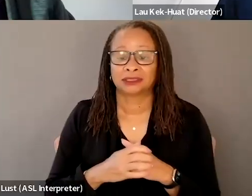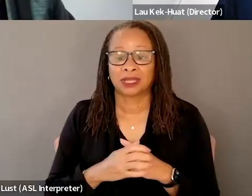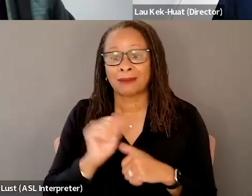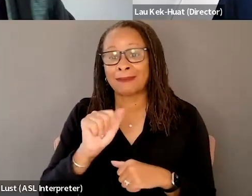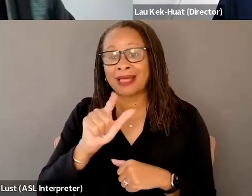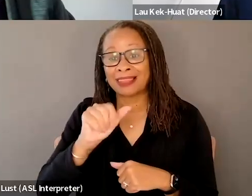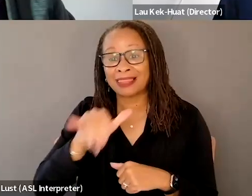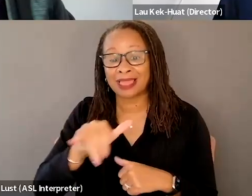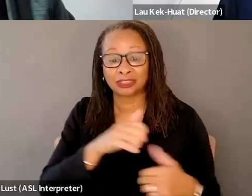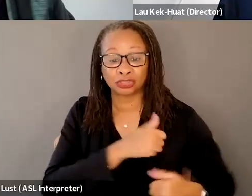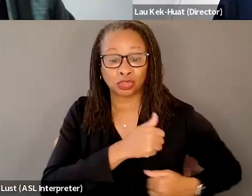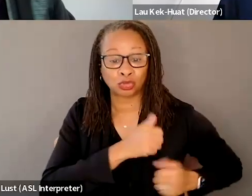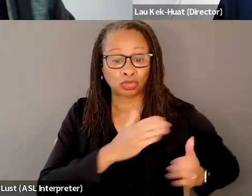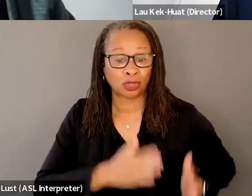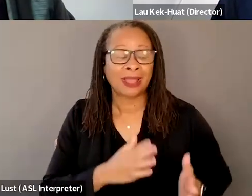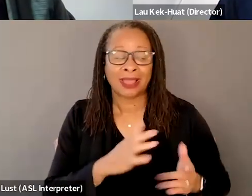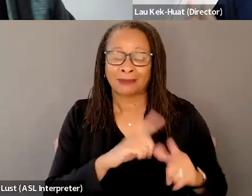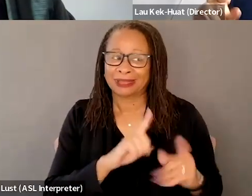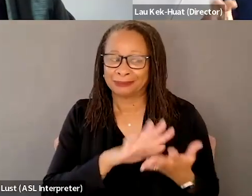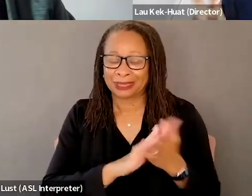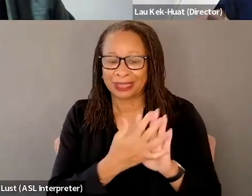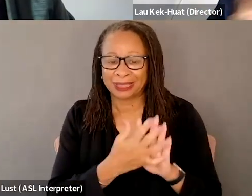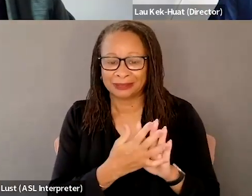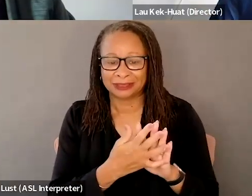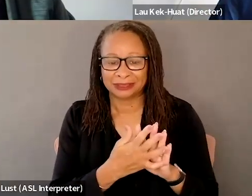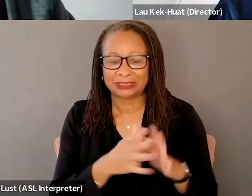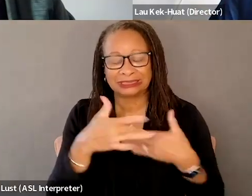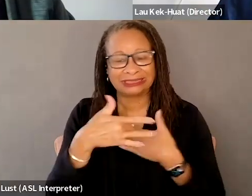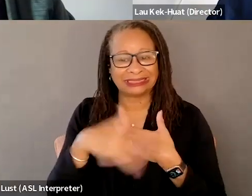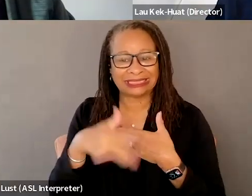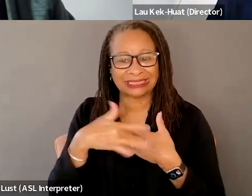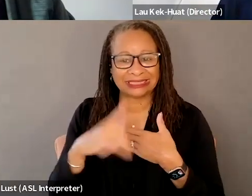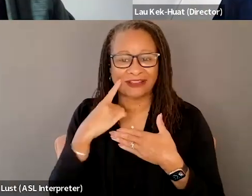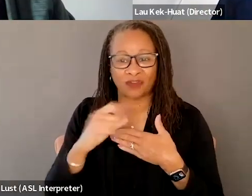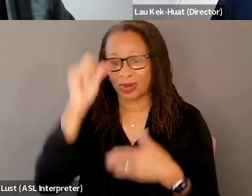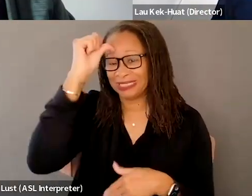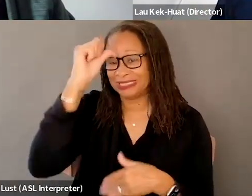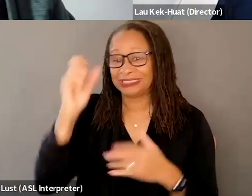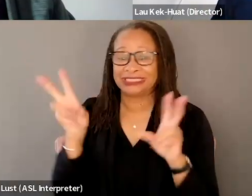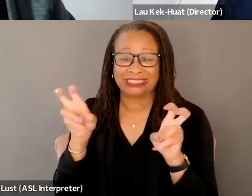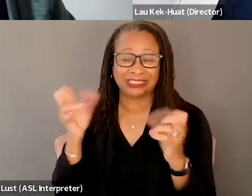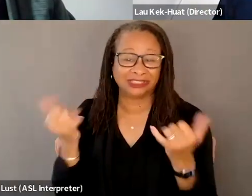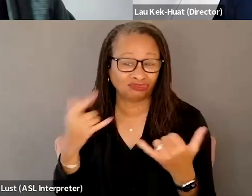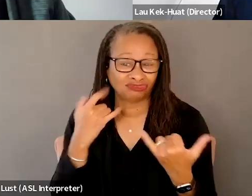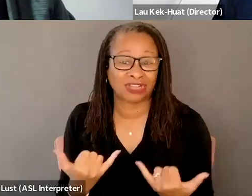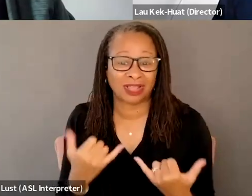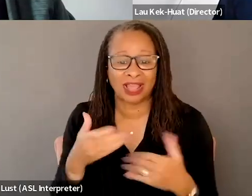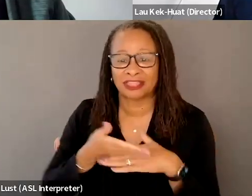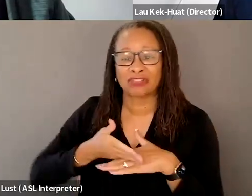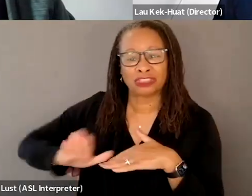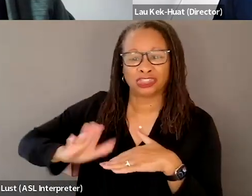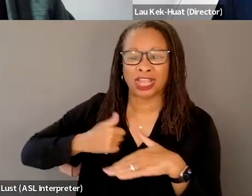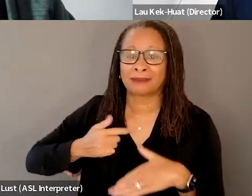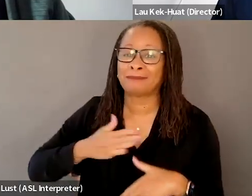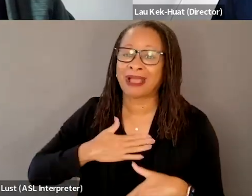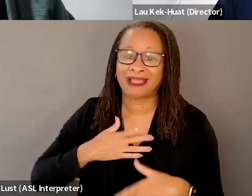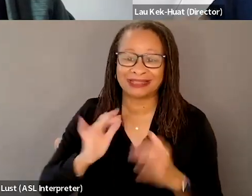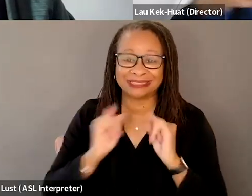but it becomes a kind of sensitive issue for India nowadays. So they reject my interview